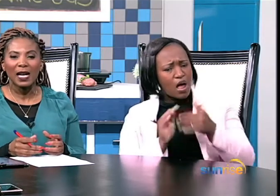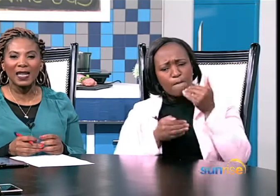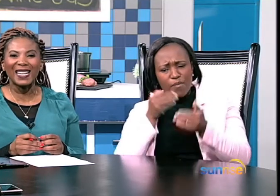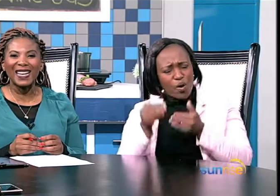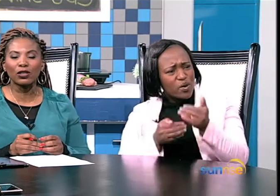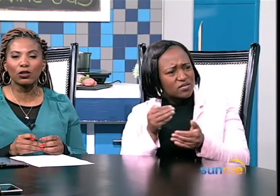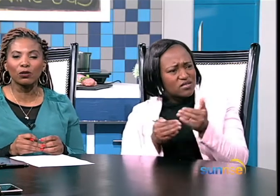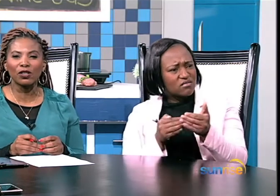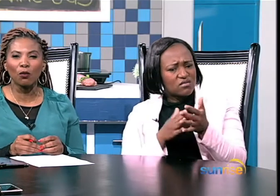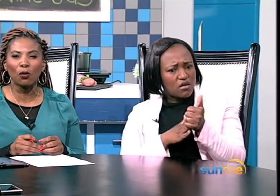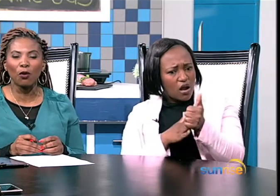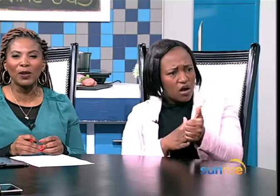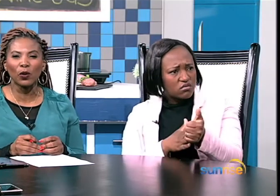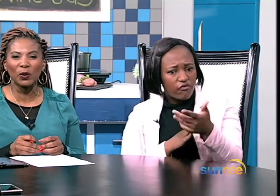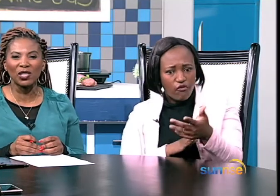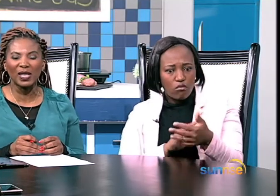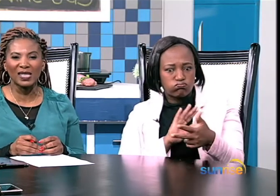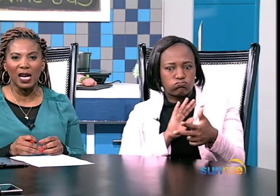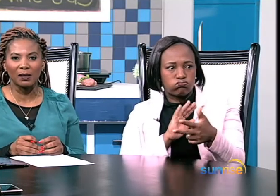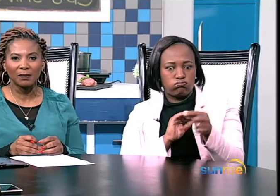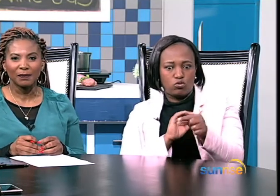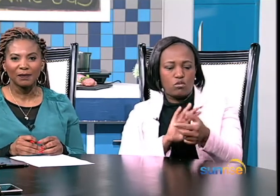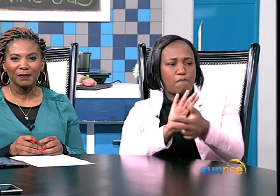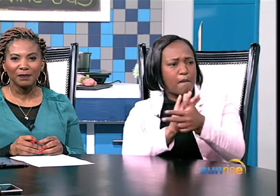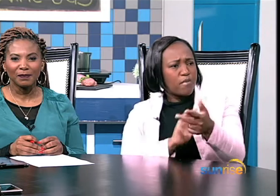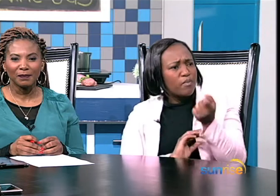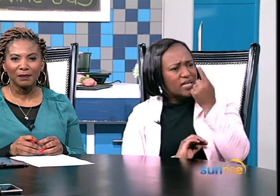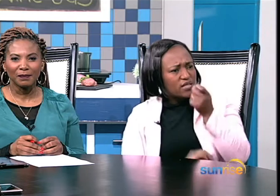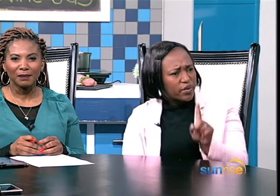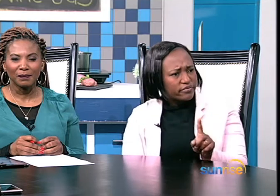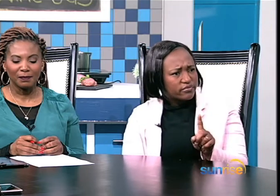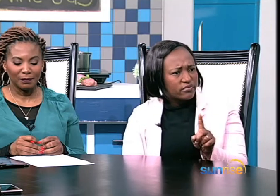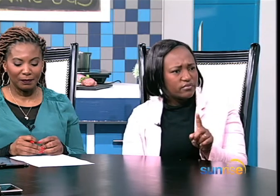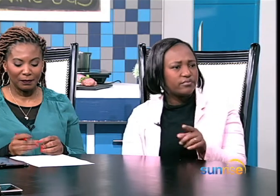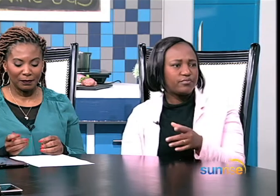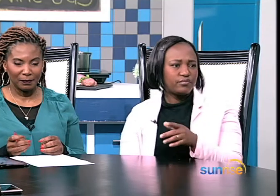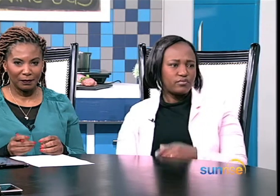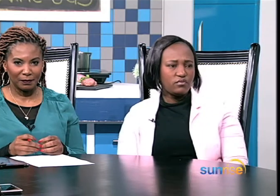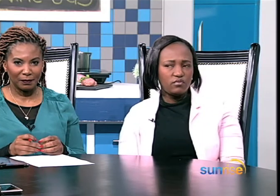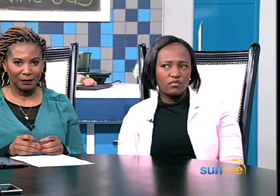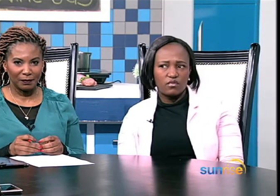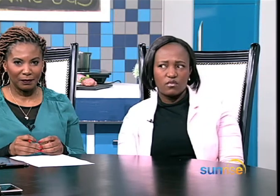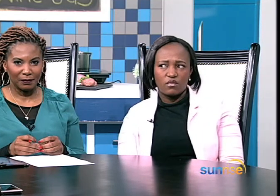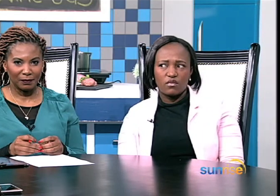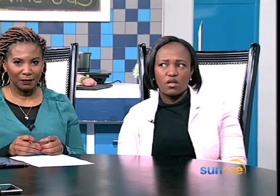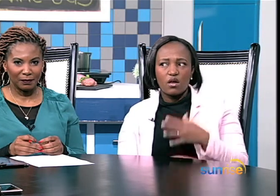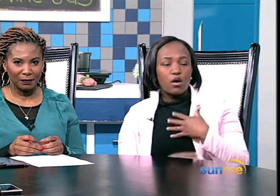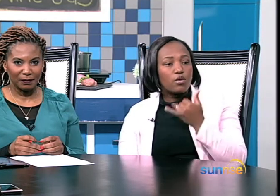that led to this moment, what do we need to understand? Firstly, we're kind of glad that this has happened. It's